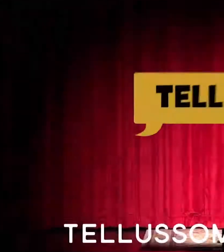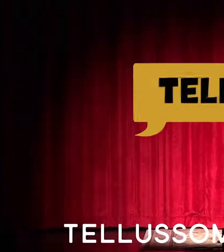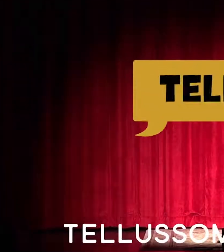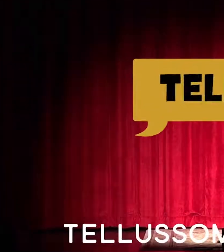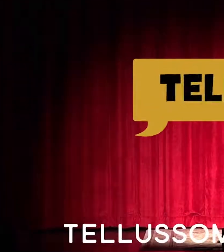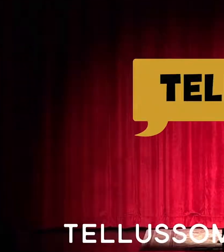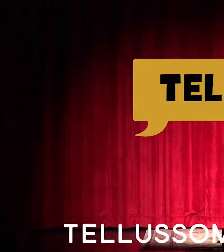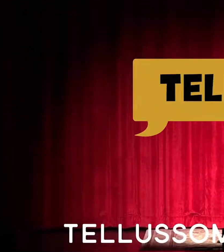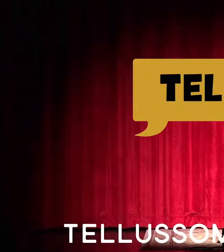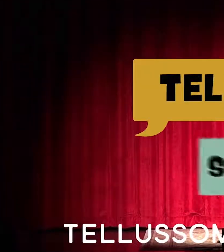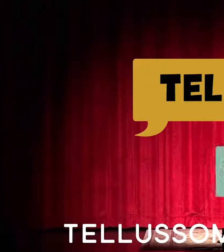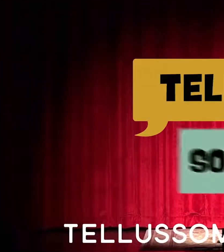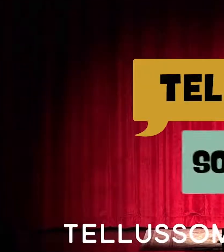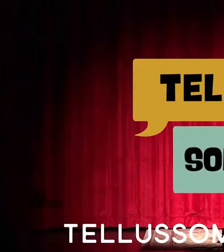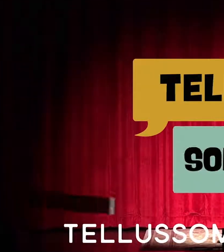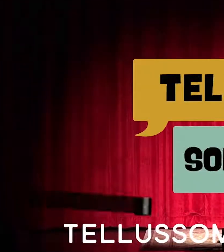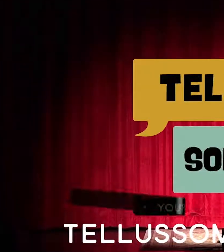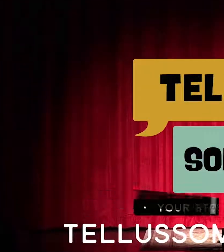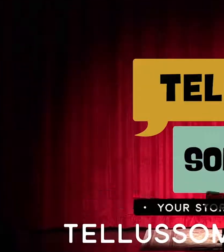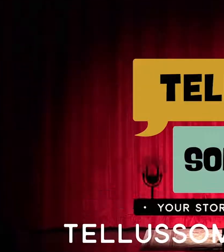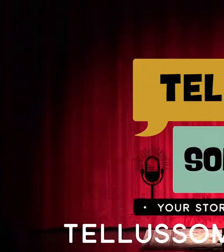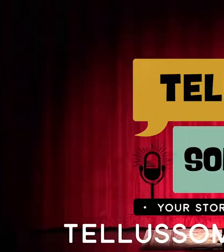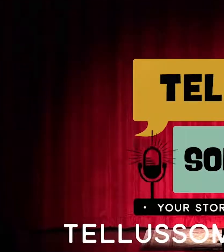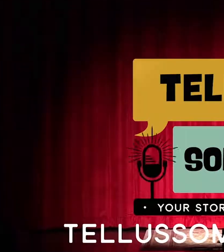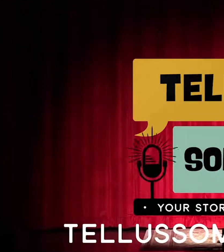Welcome back.